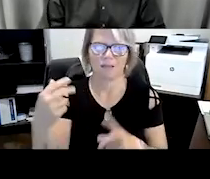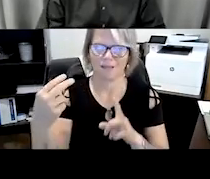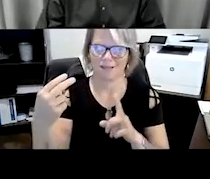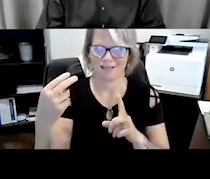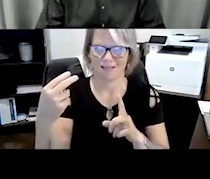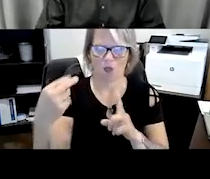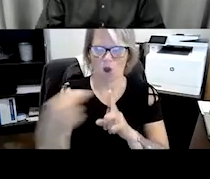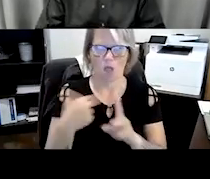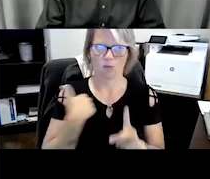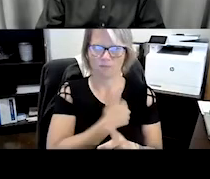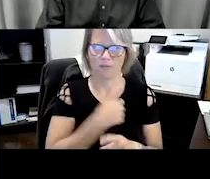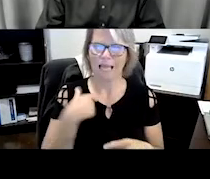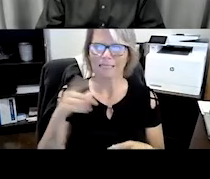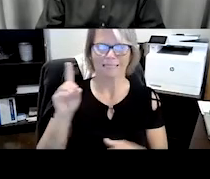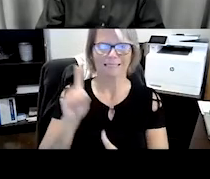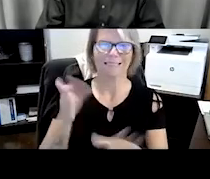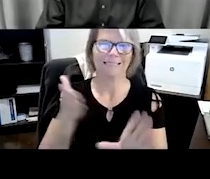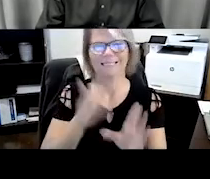kind of natural for us.